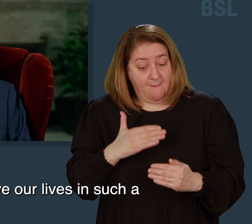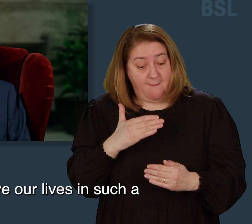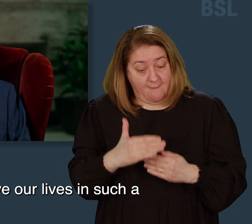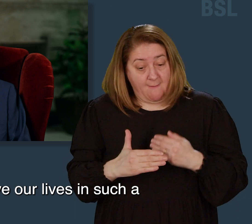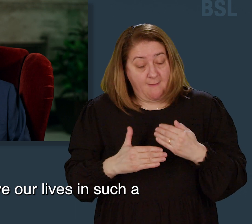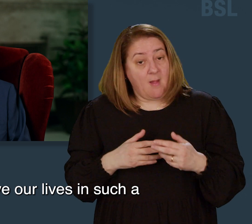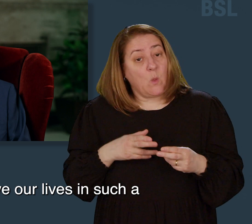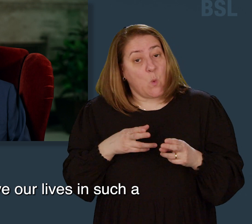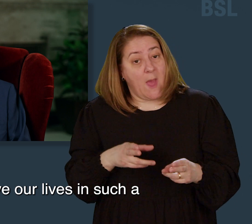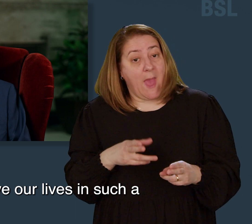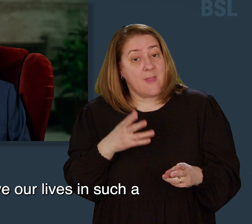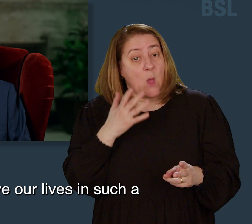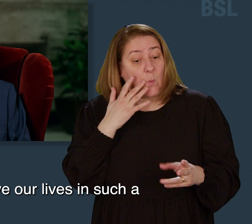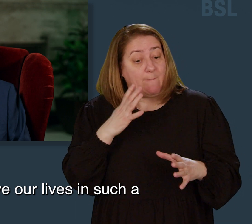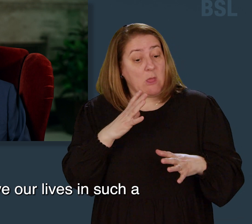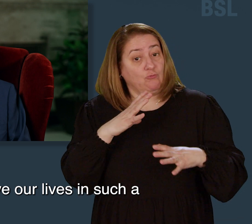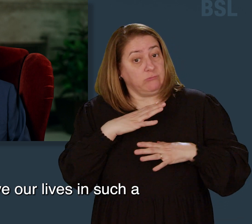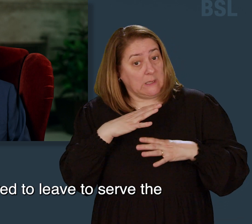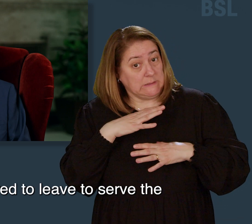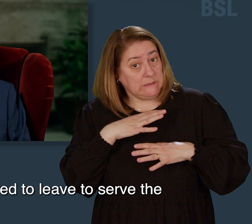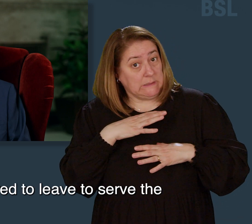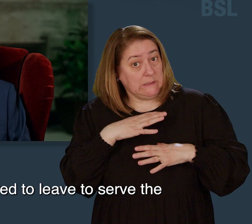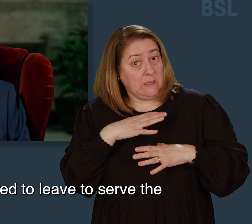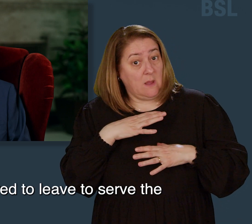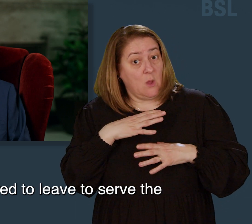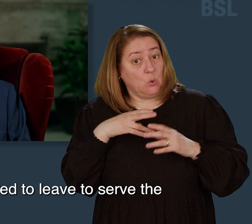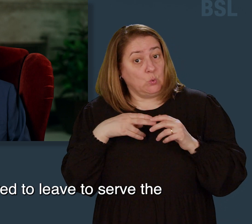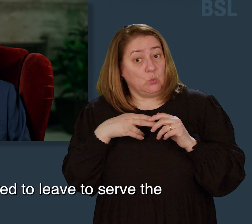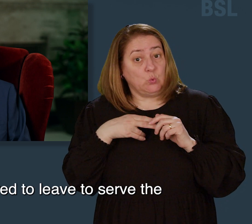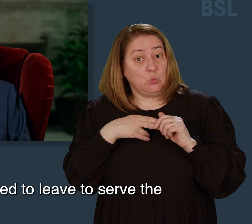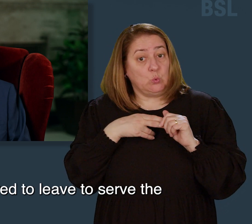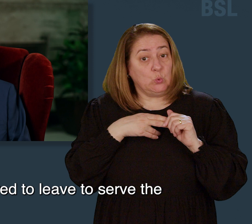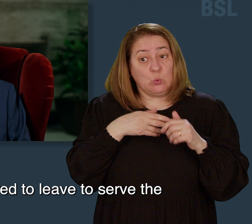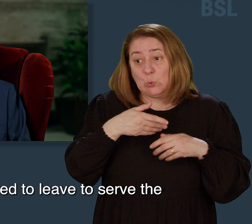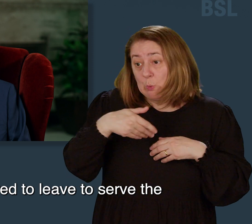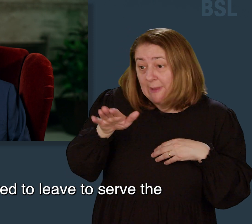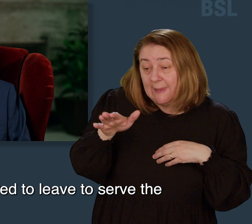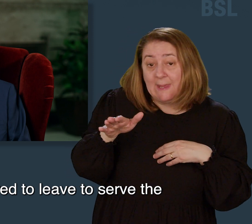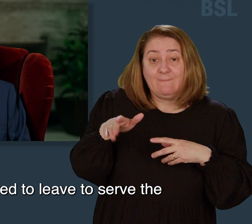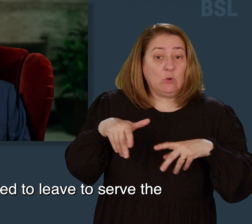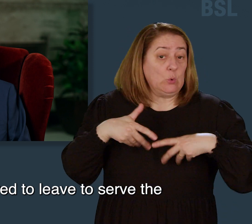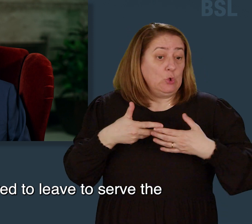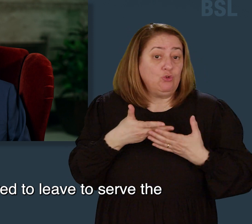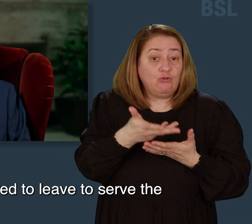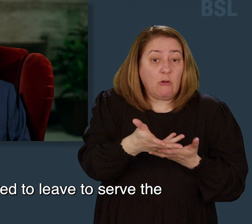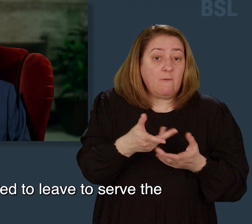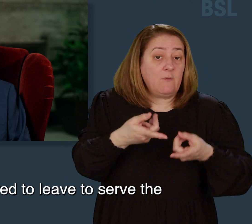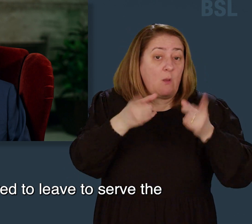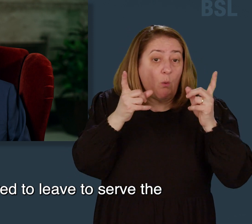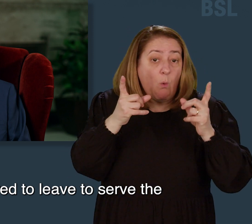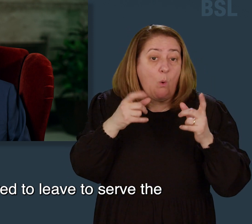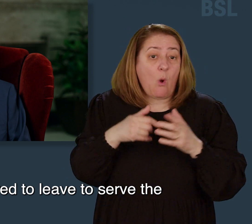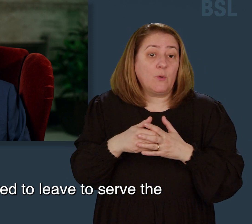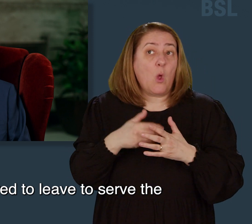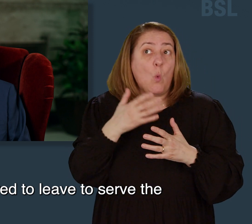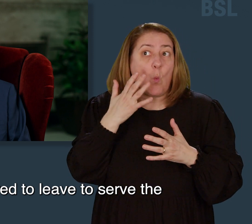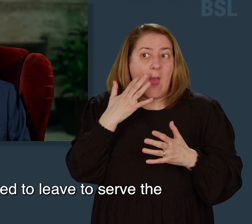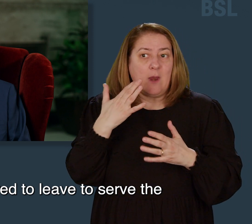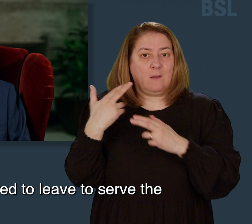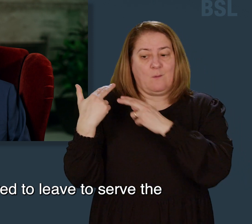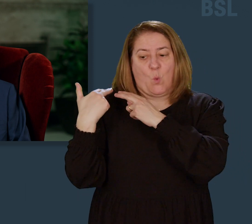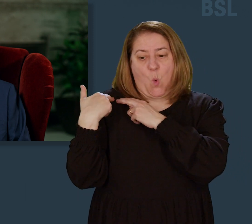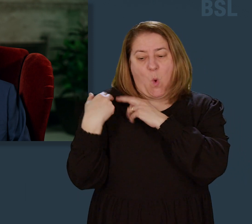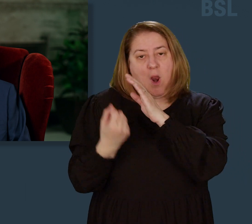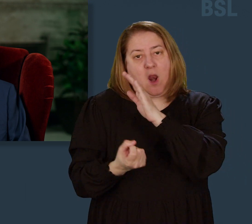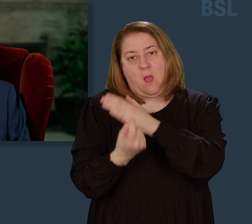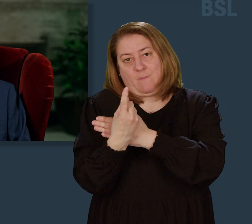lives in such a way that we would be prepared to leave, to serve the Lord